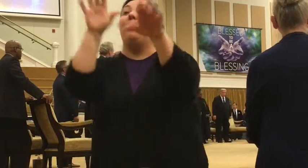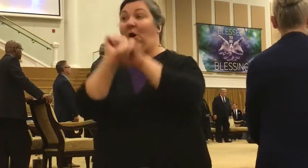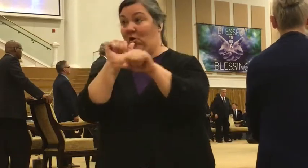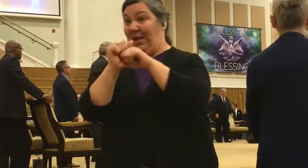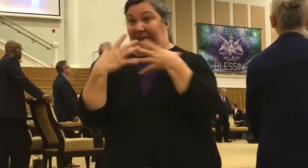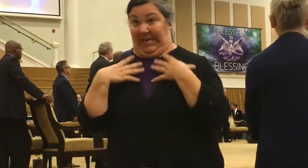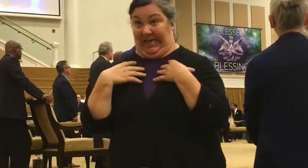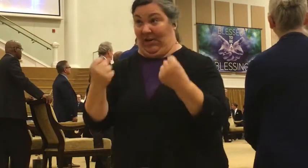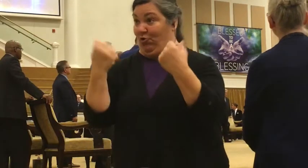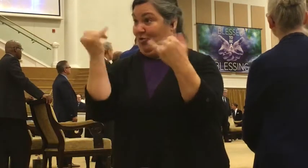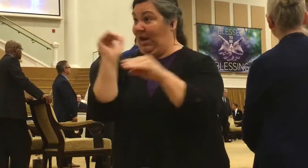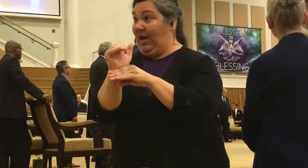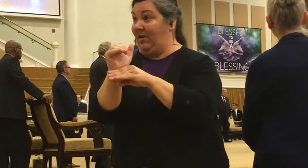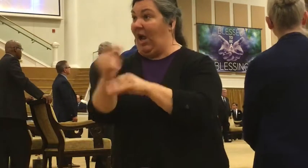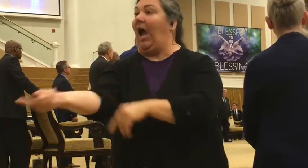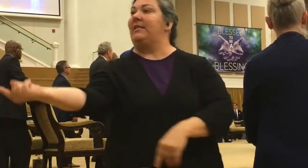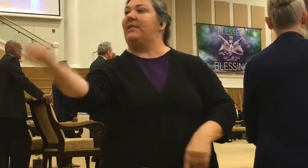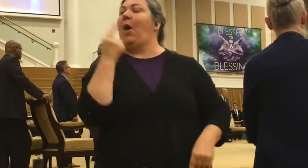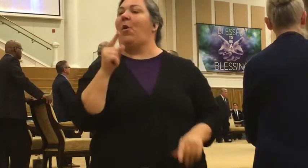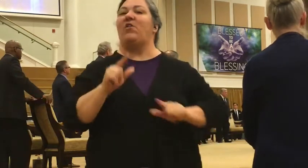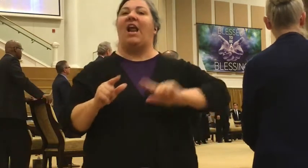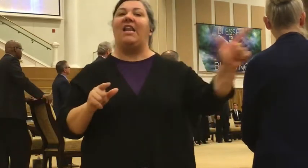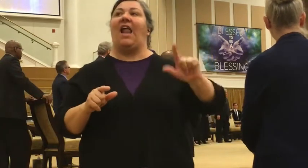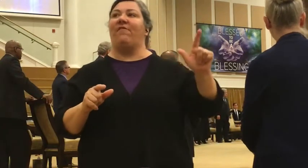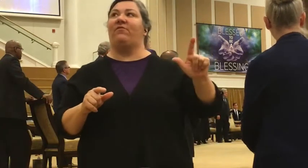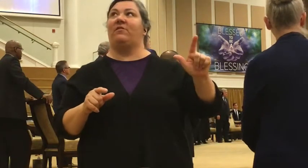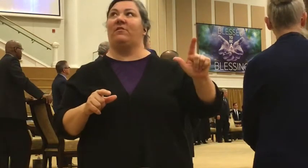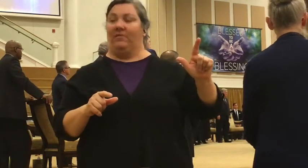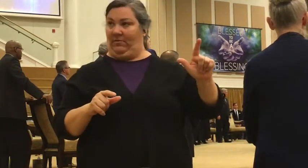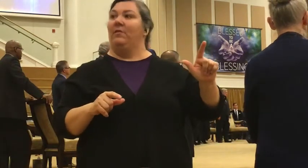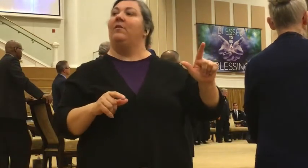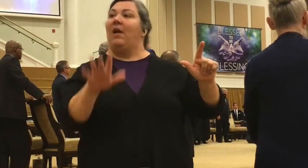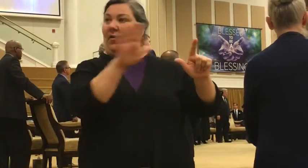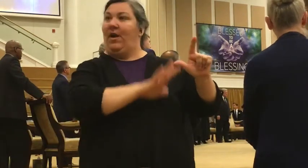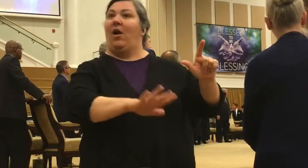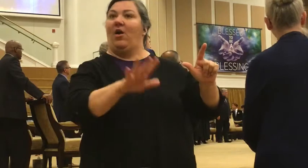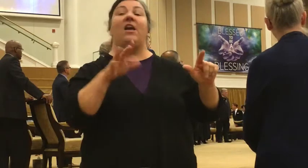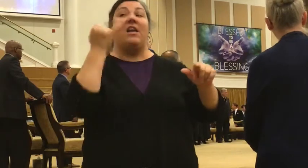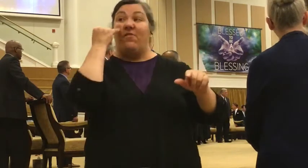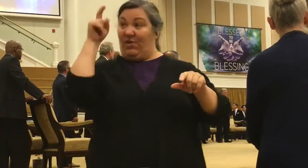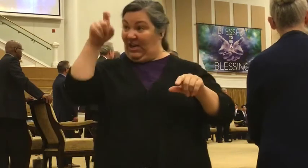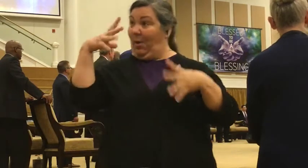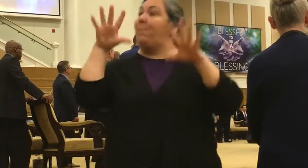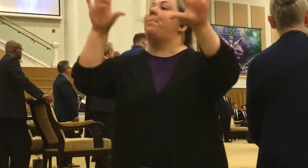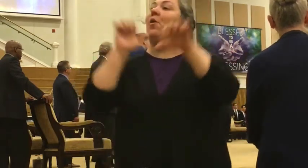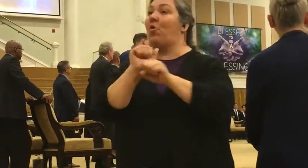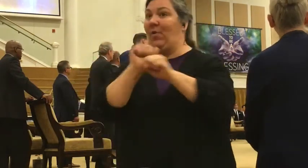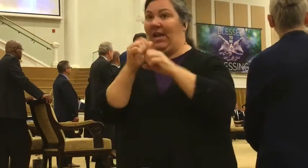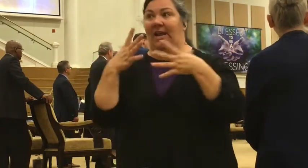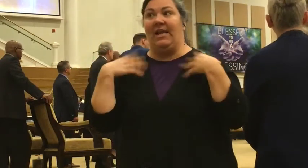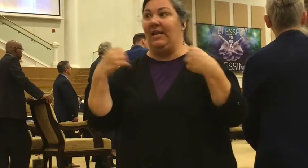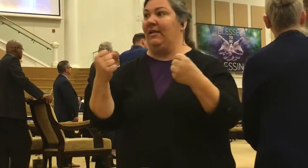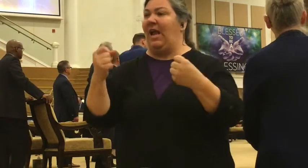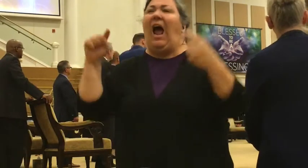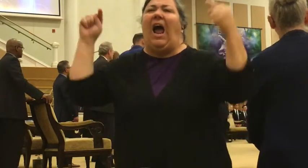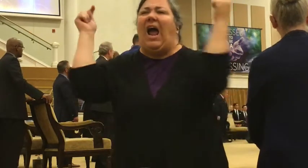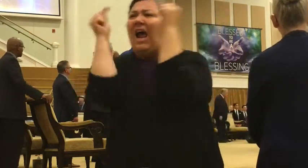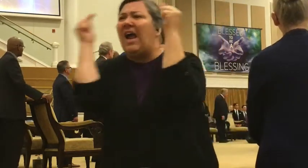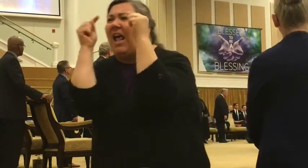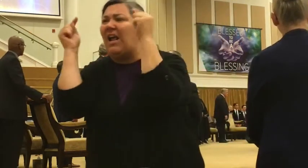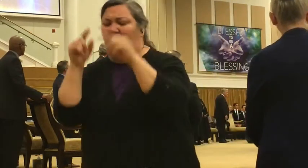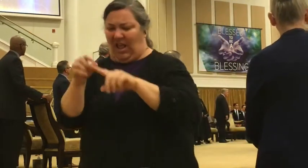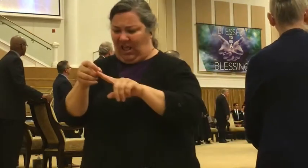in your body, I want you to come right here on the left side of the platform. Miraculous healing. Headache, hangnail,